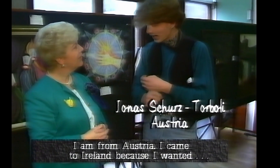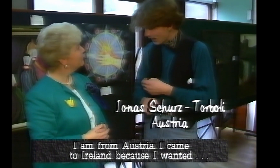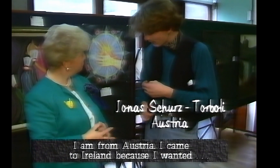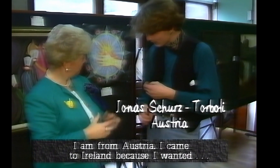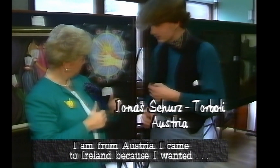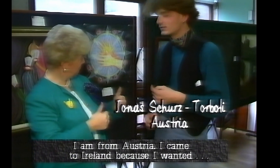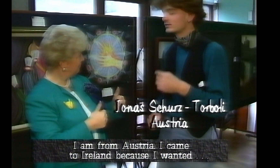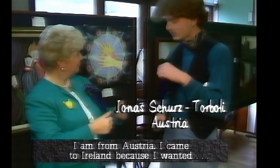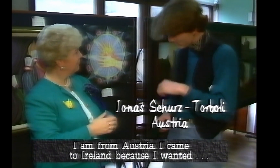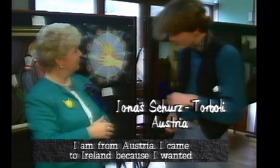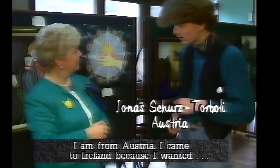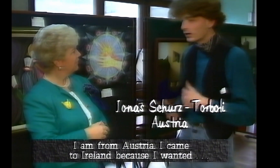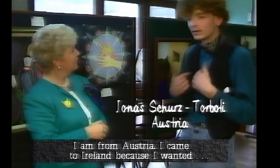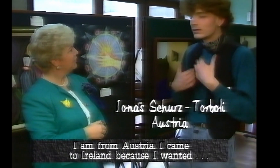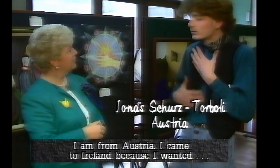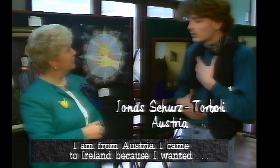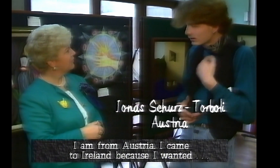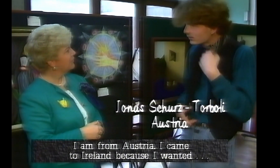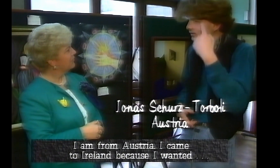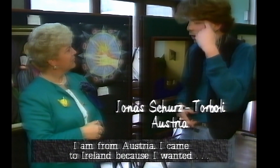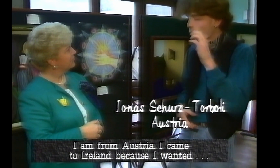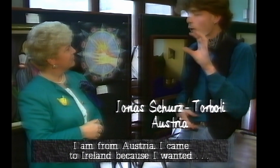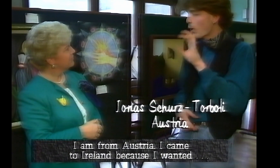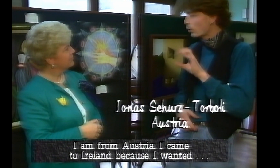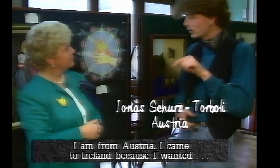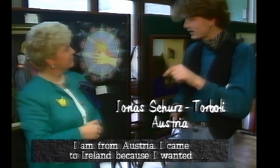by forbidding signing. That's what it's about.